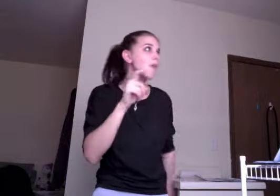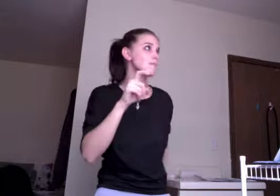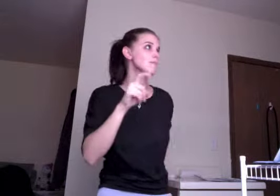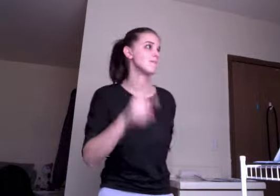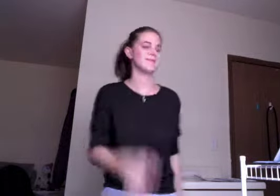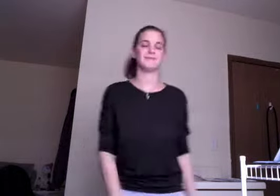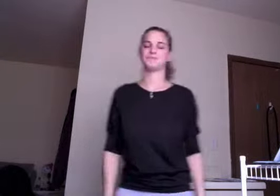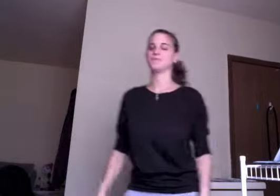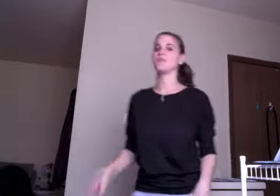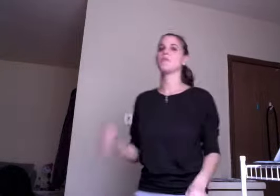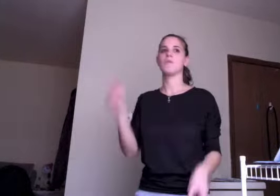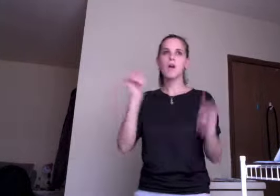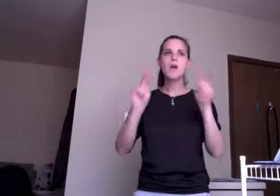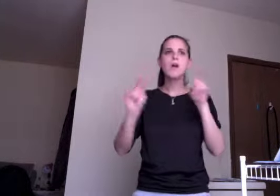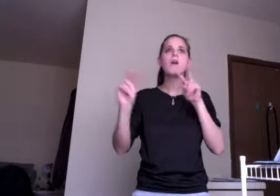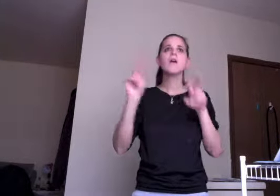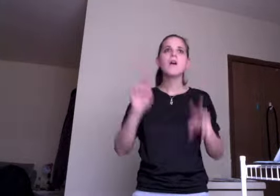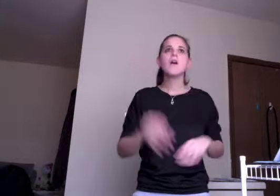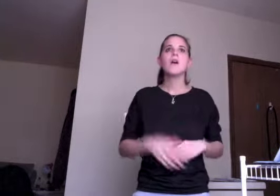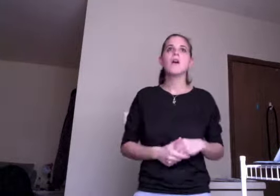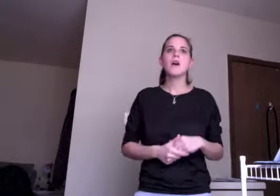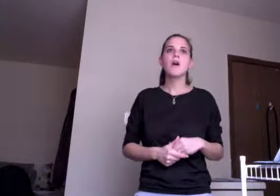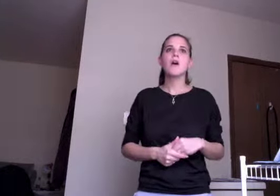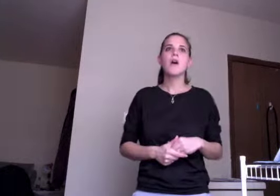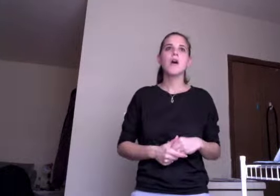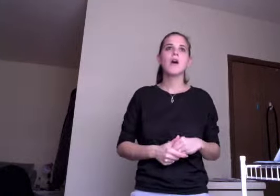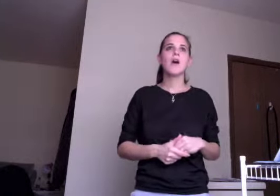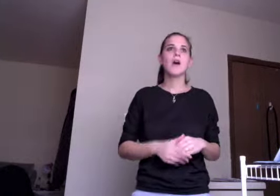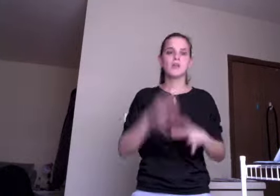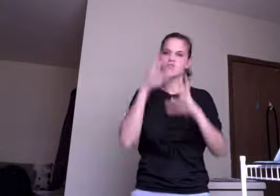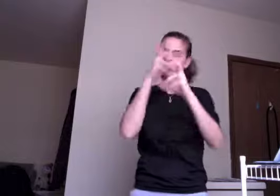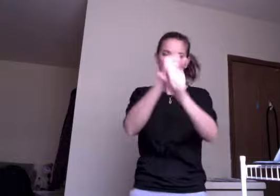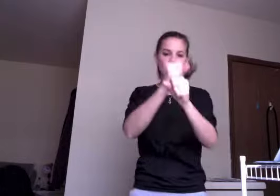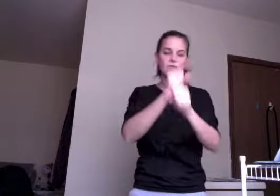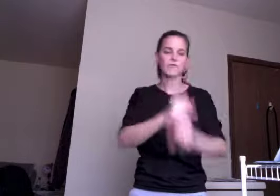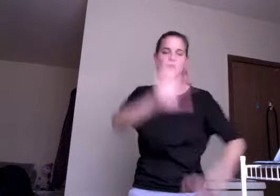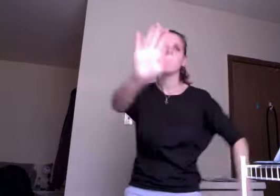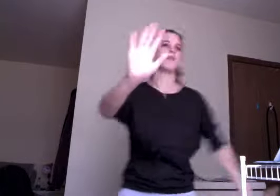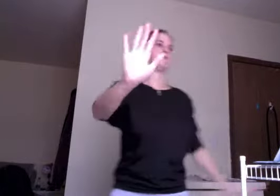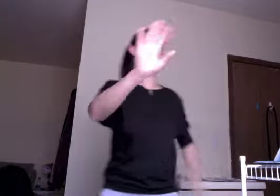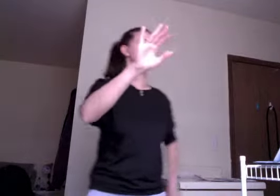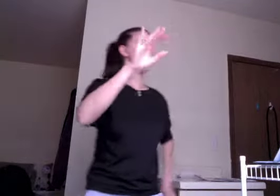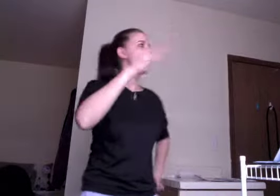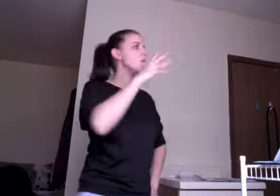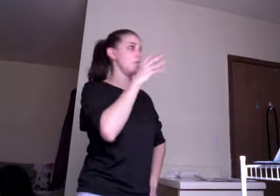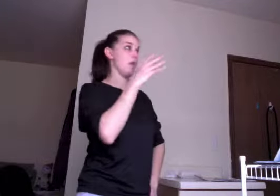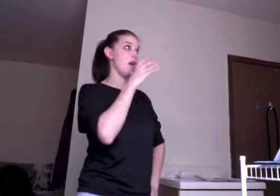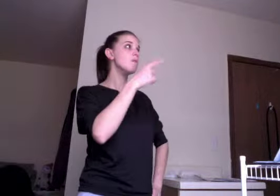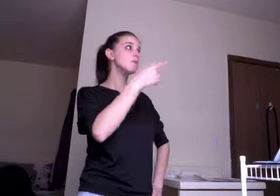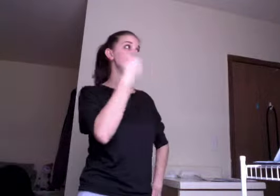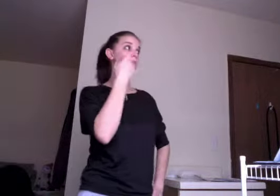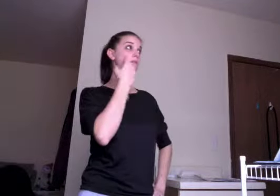watching it she's totally absorbed and then she goes mom do you think they would have on the internet any